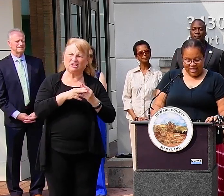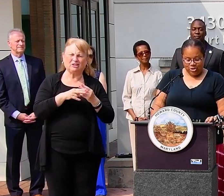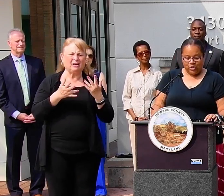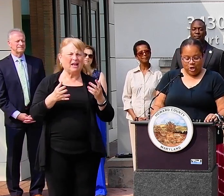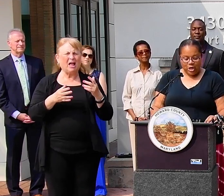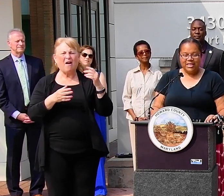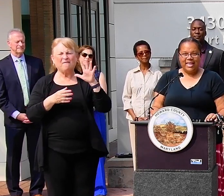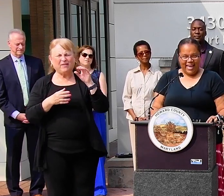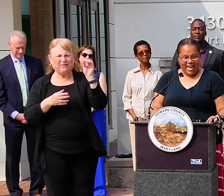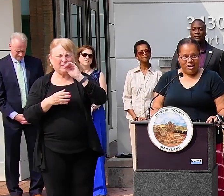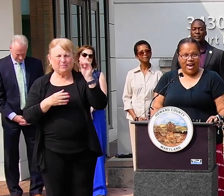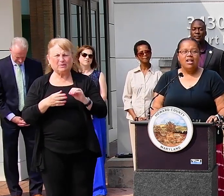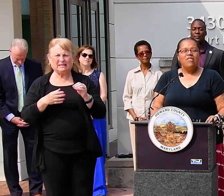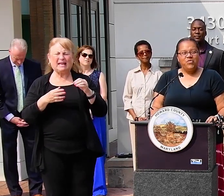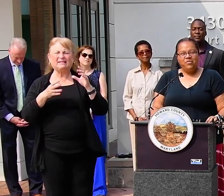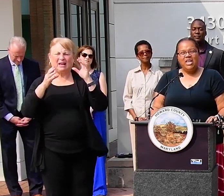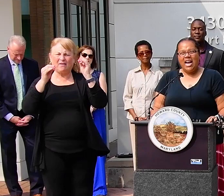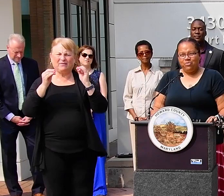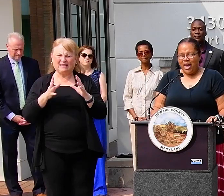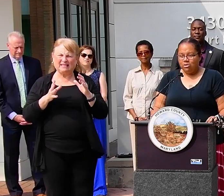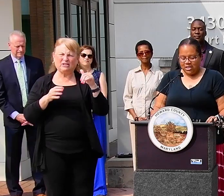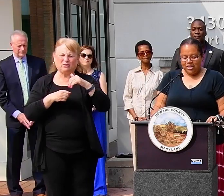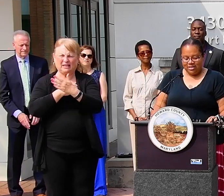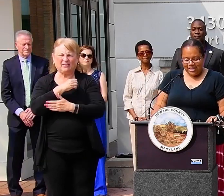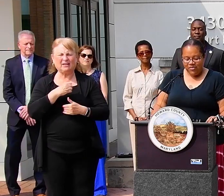country's teachers currently carry